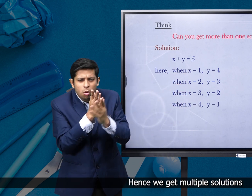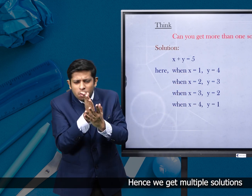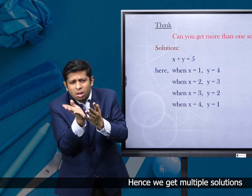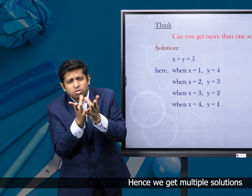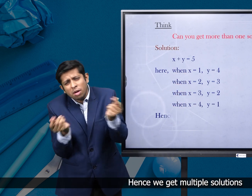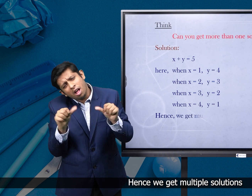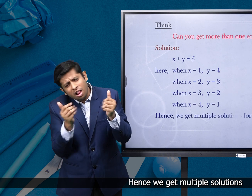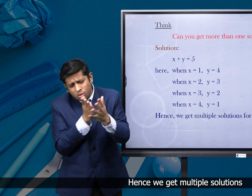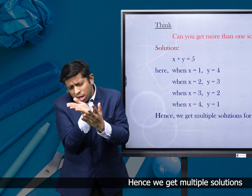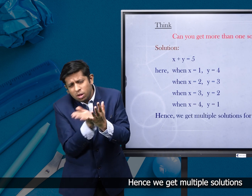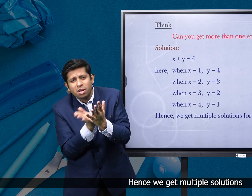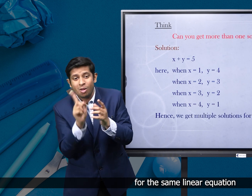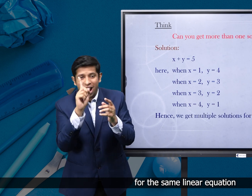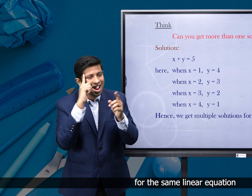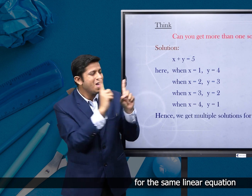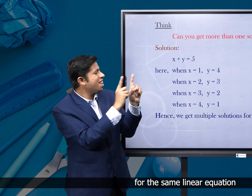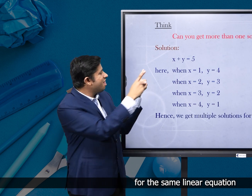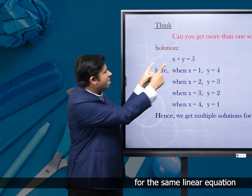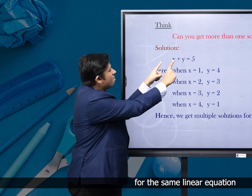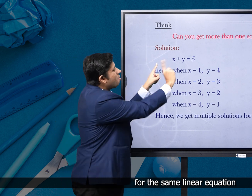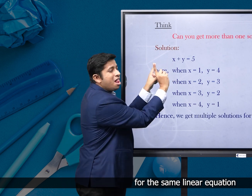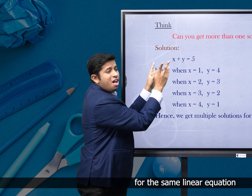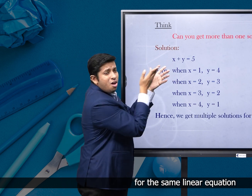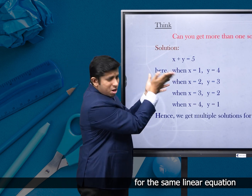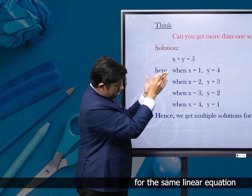hence we get multiple solutions for the same linear equation.